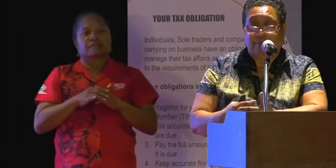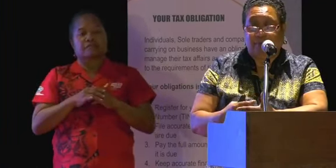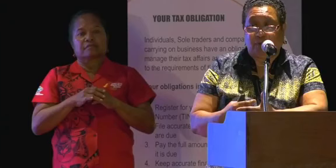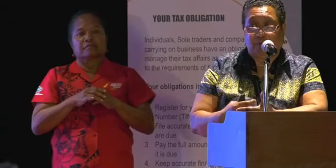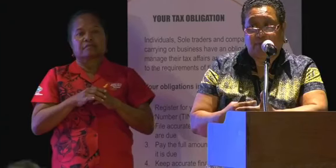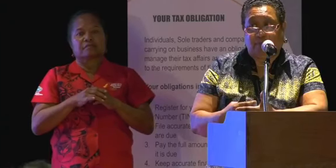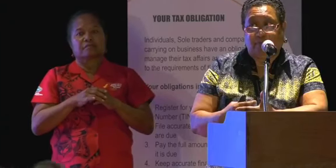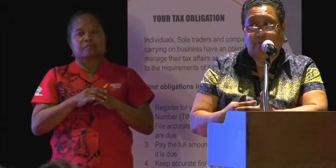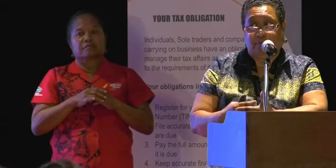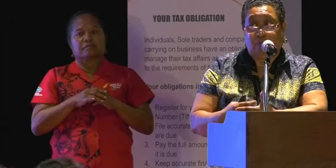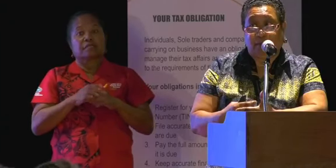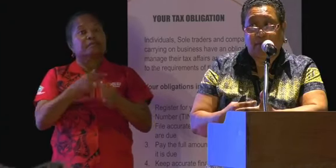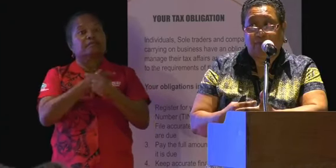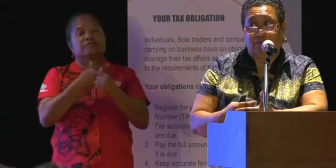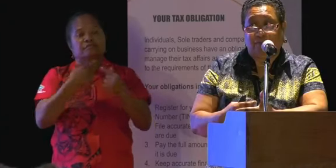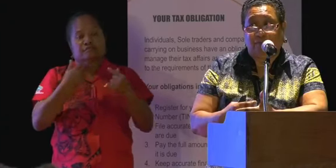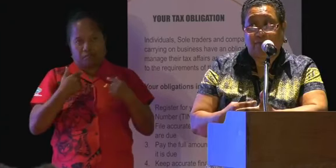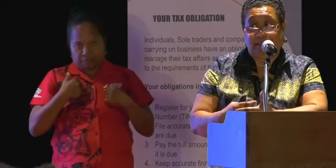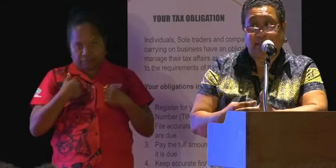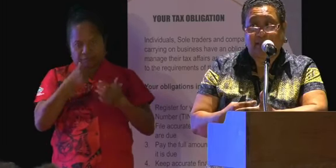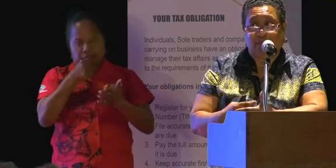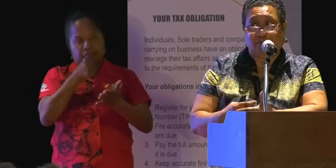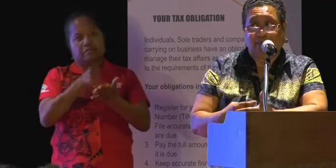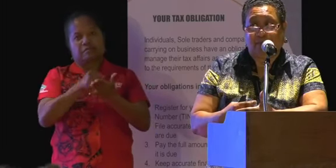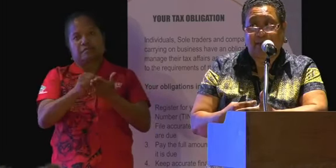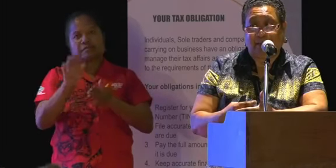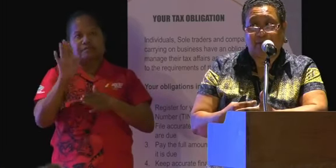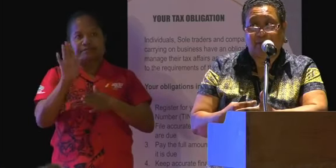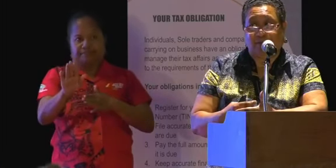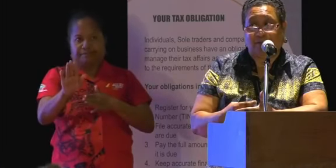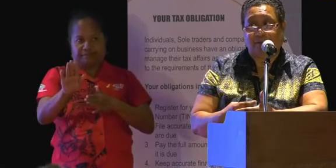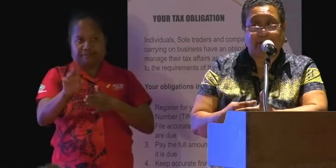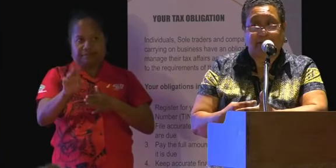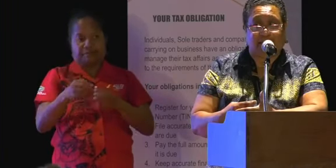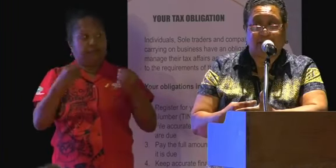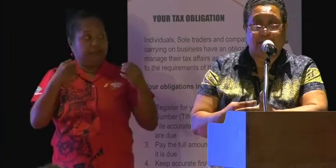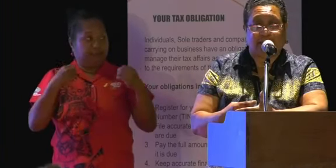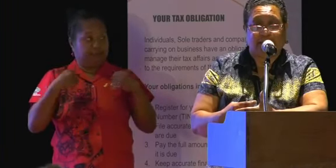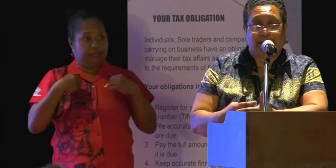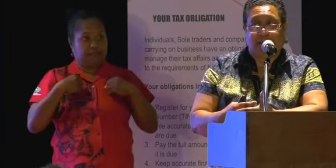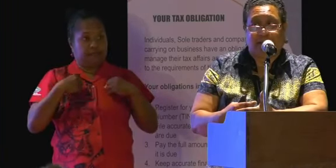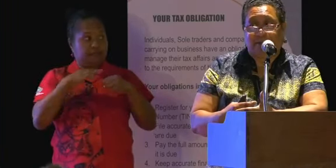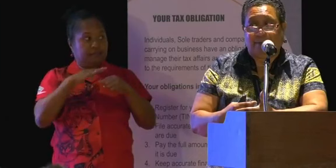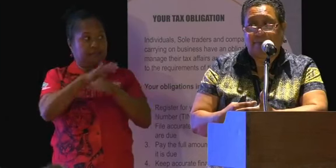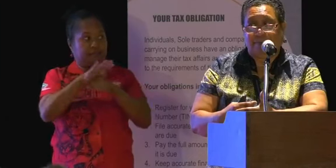have stopped owners of businesses traveling out on certain